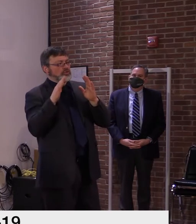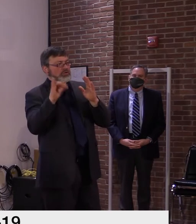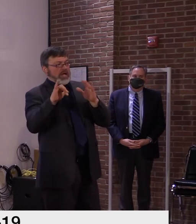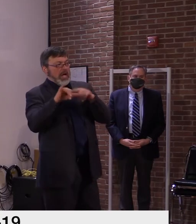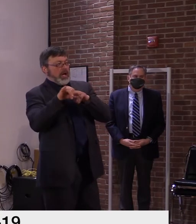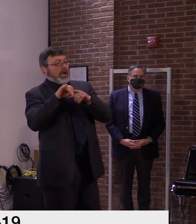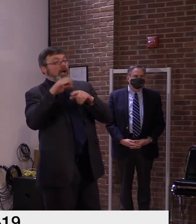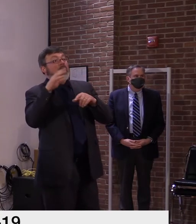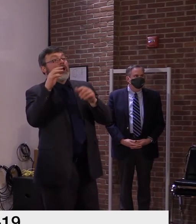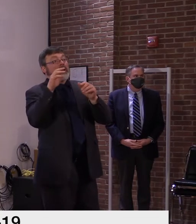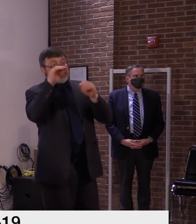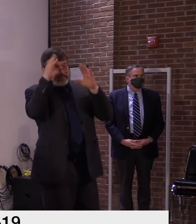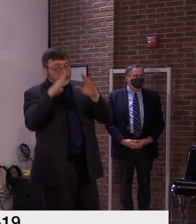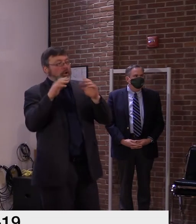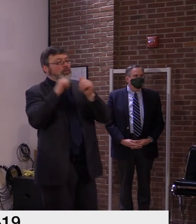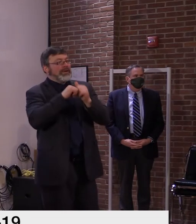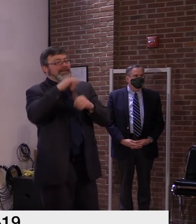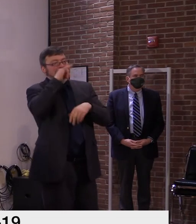Mike Donahue, the Island.